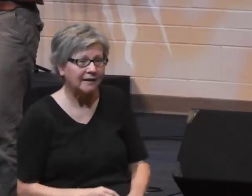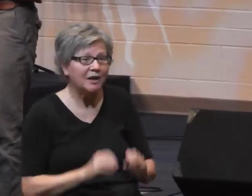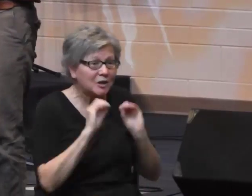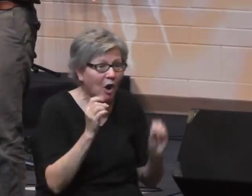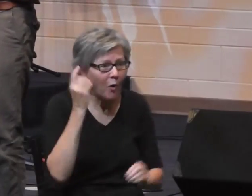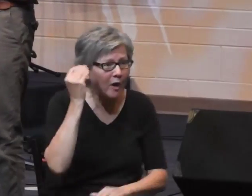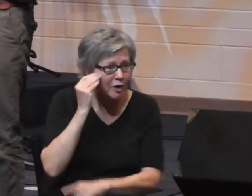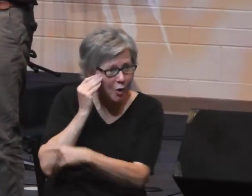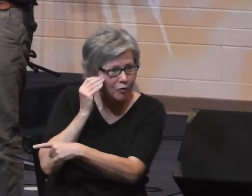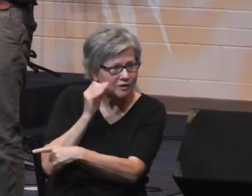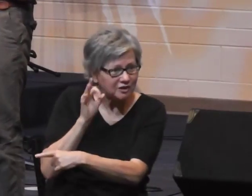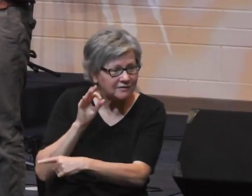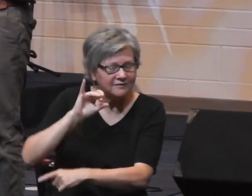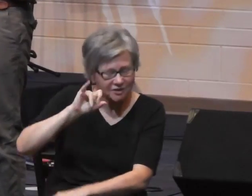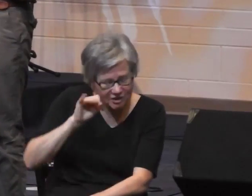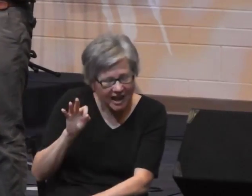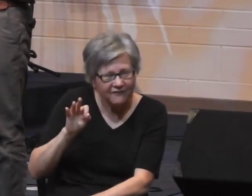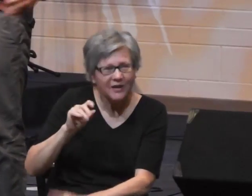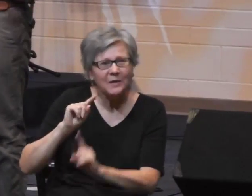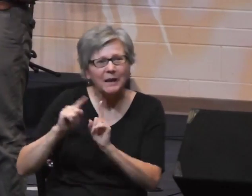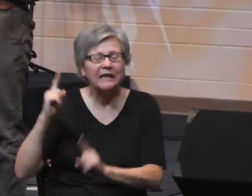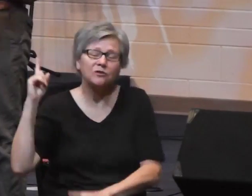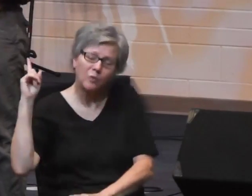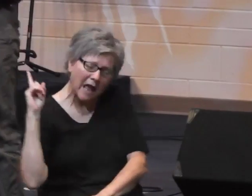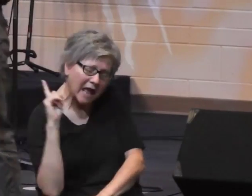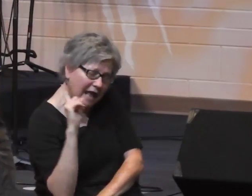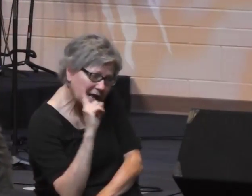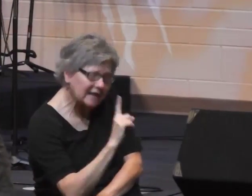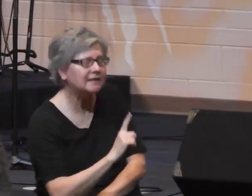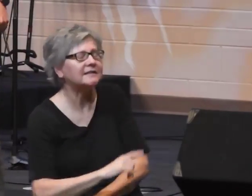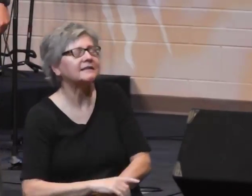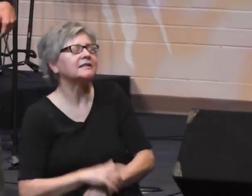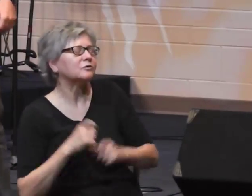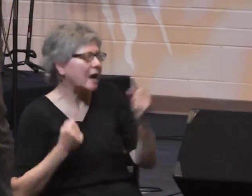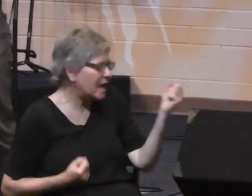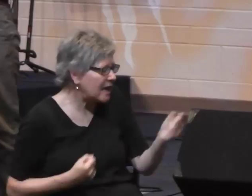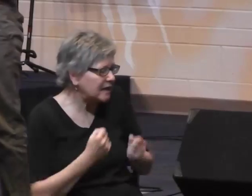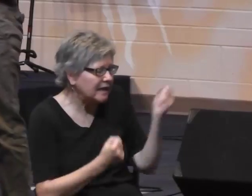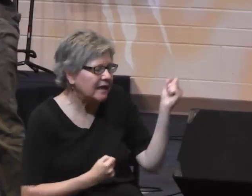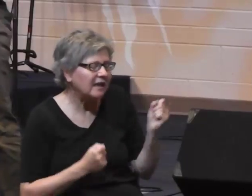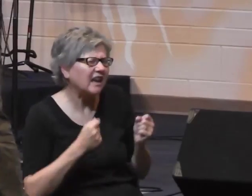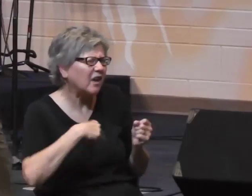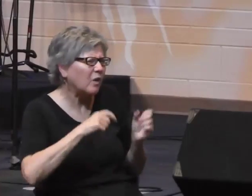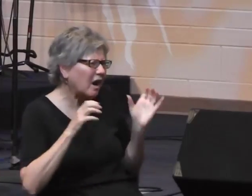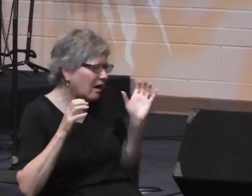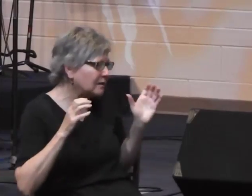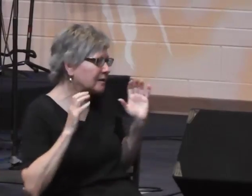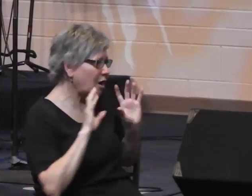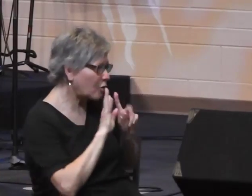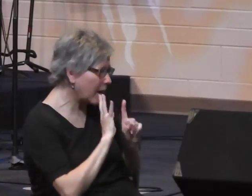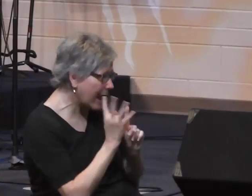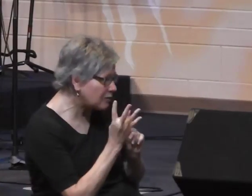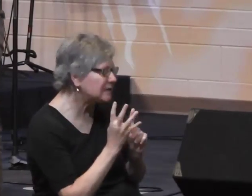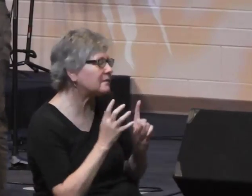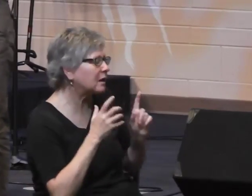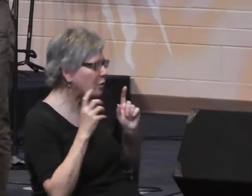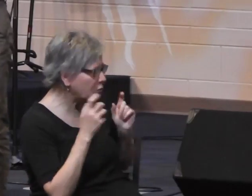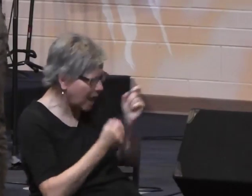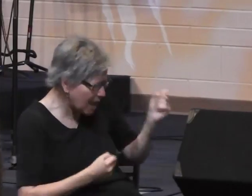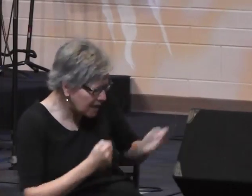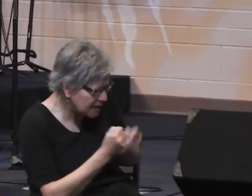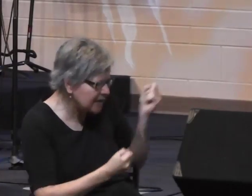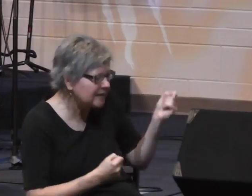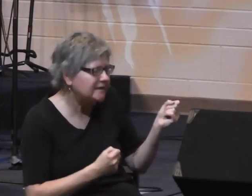of them know. Nobody knows who this guy is, but they're just going insane cheering him on. I wanted to give you just a little